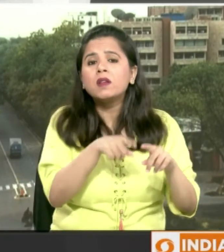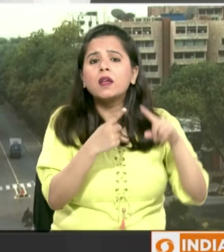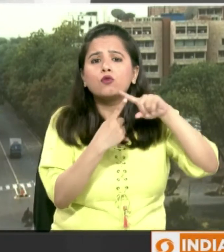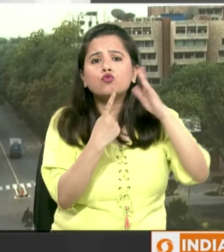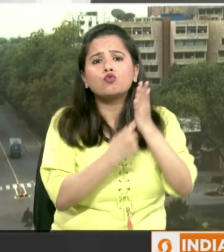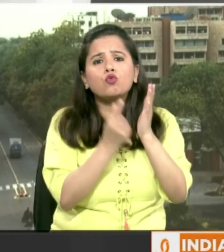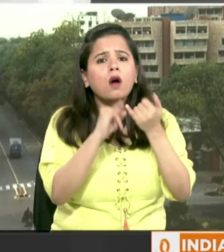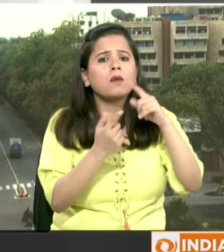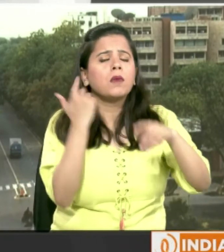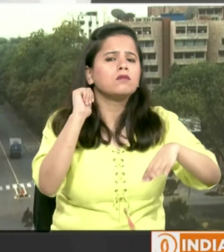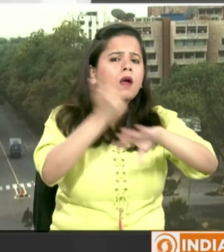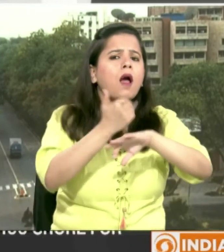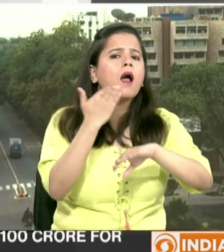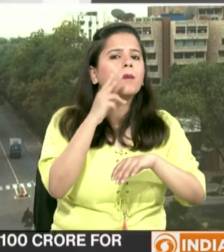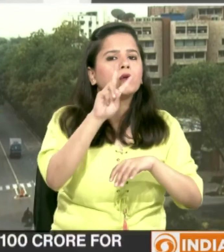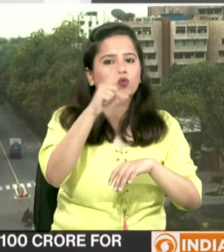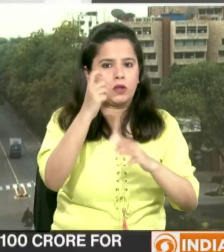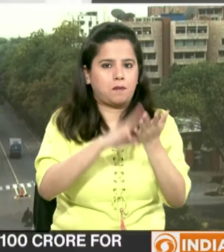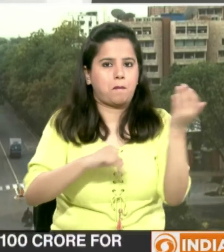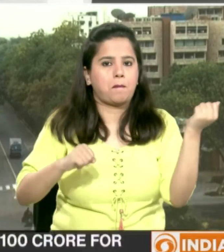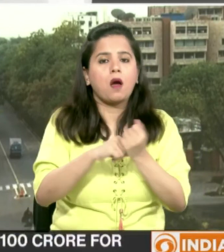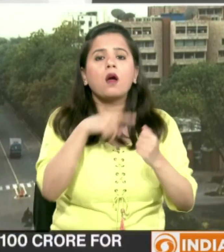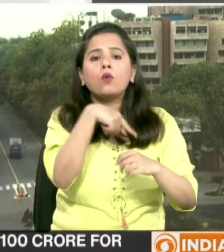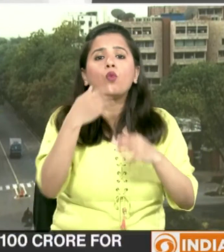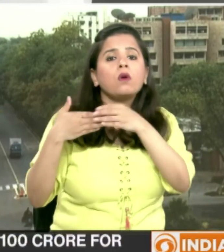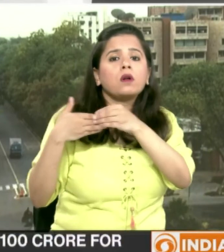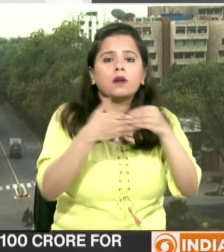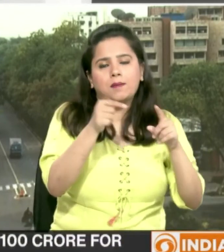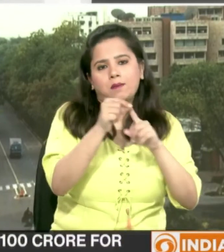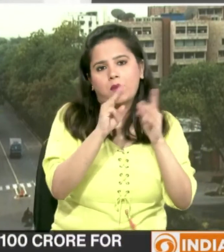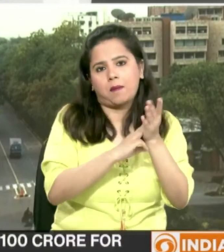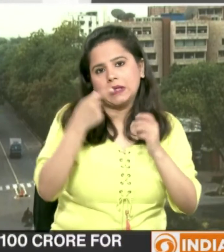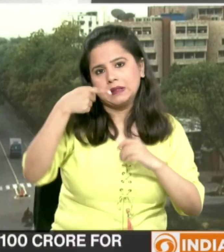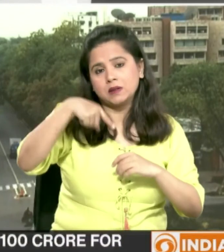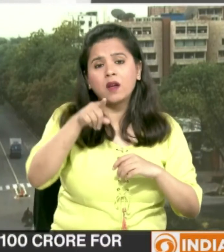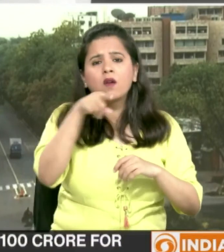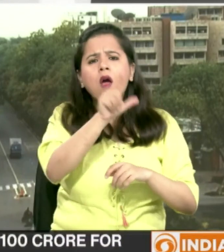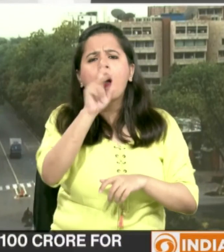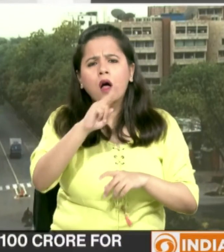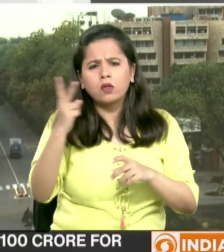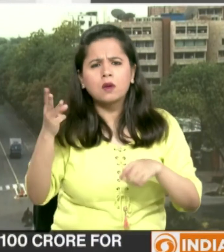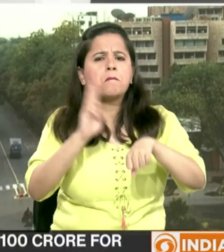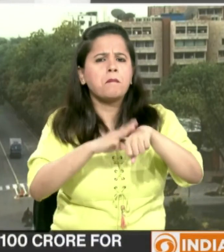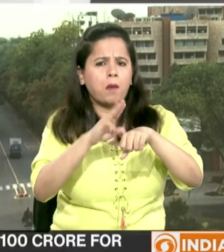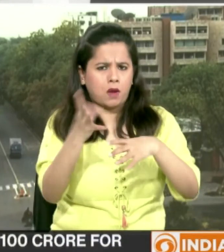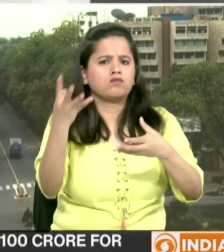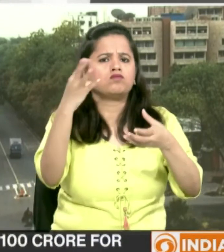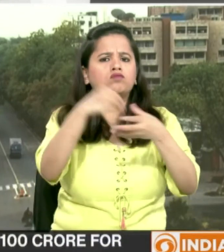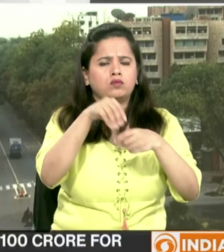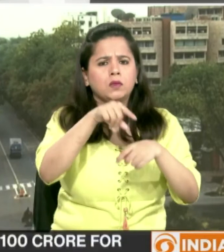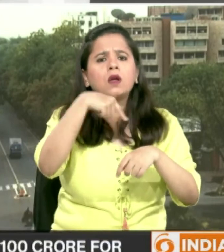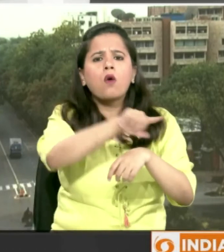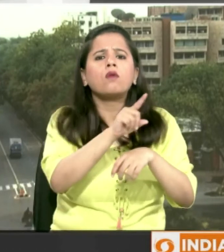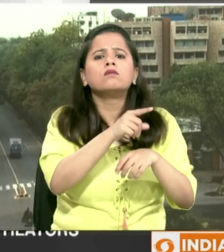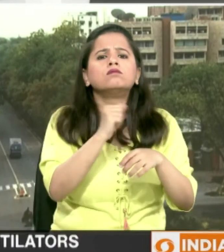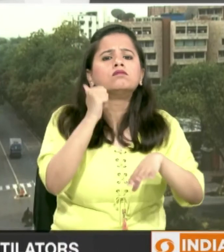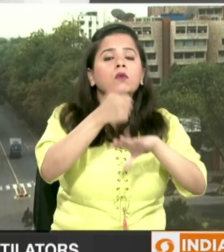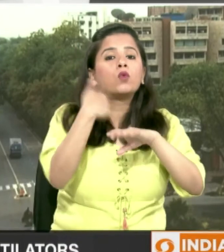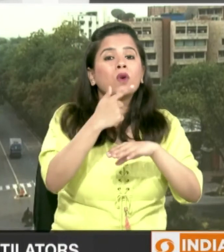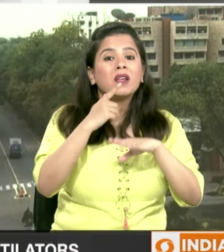on 27th of March and is headed by the Prime Minister. The other ex-officio members of the trust are the